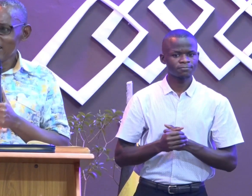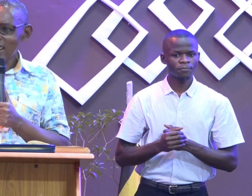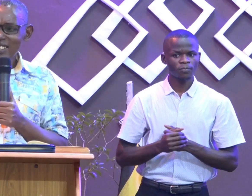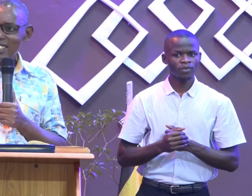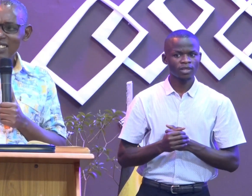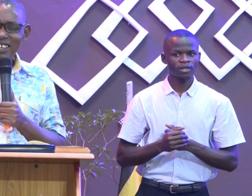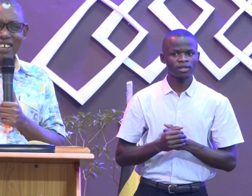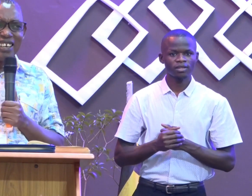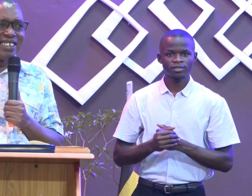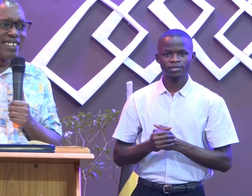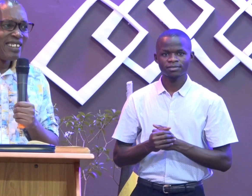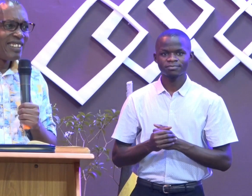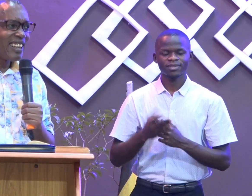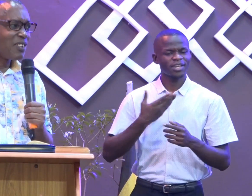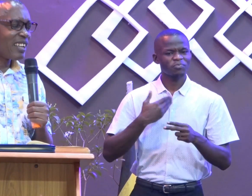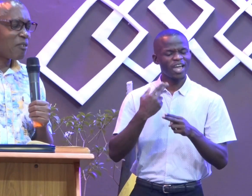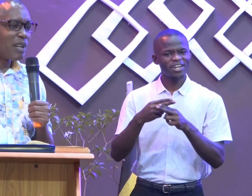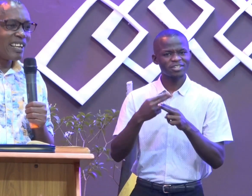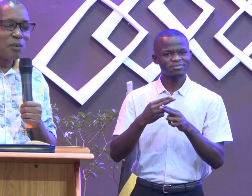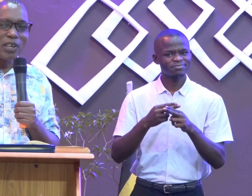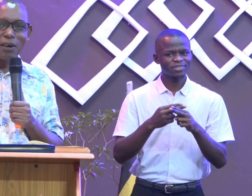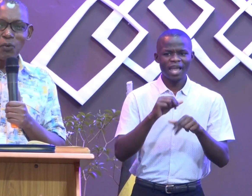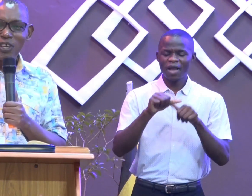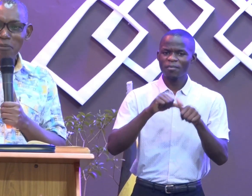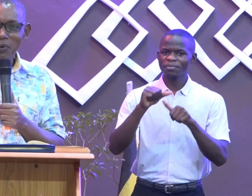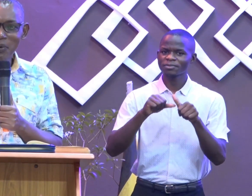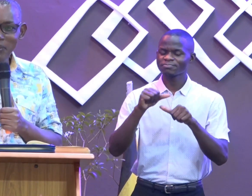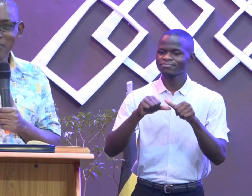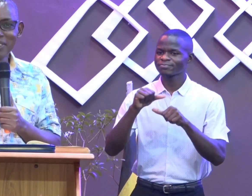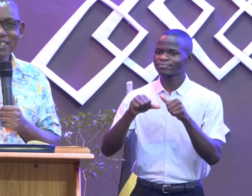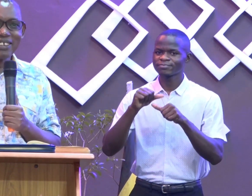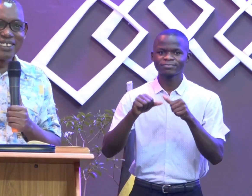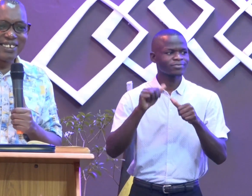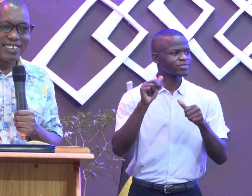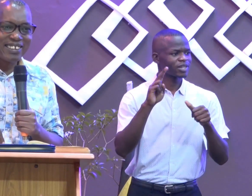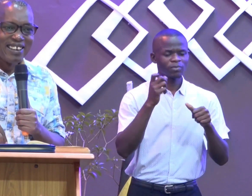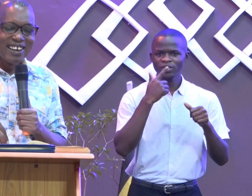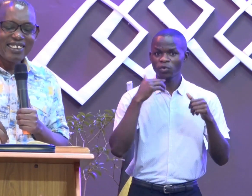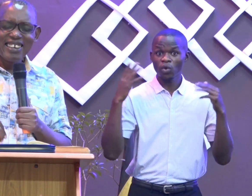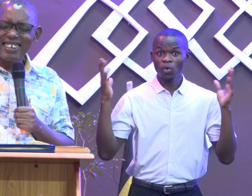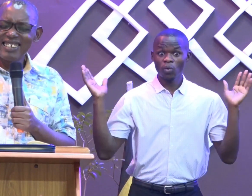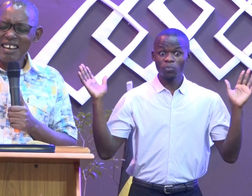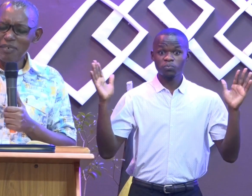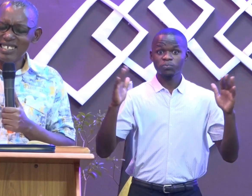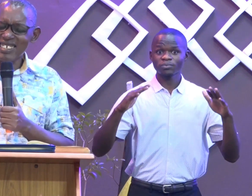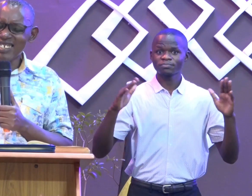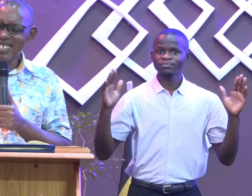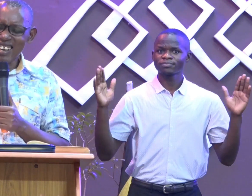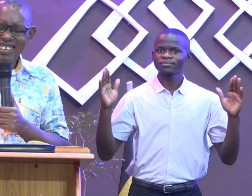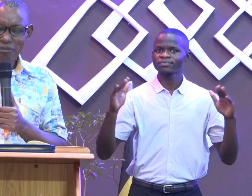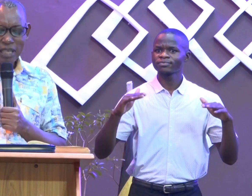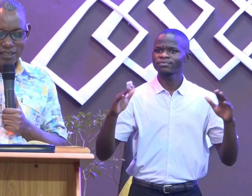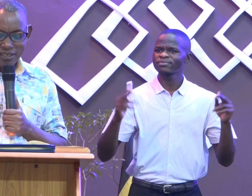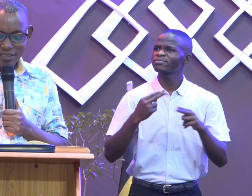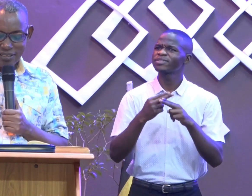the souls? Aina erinnya lyeyayogera ku malaika oyo akuula emyoyo. Aina engeri gye yamuyita